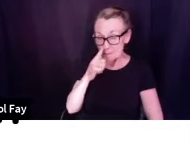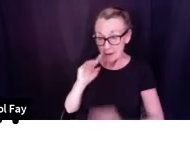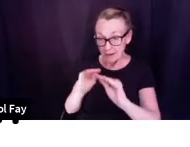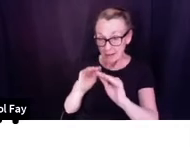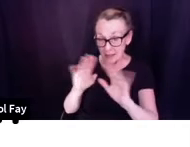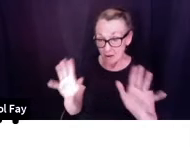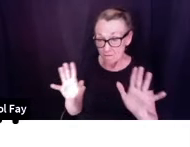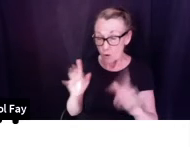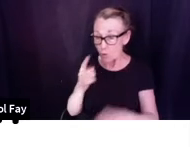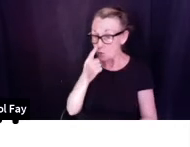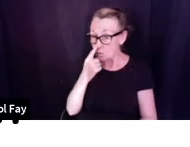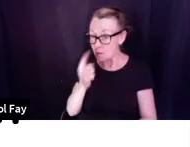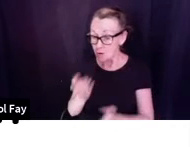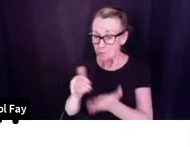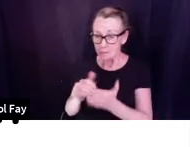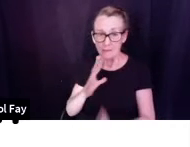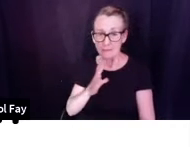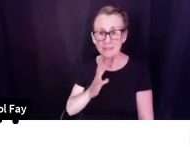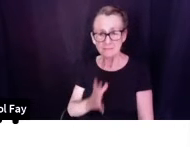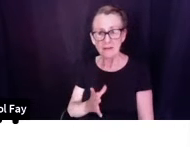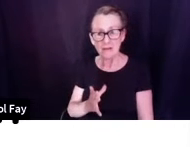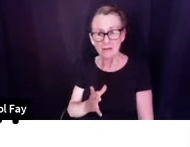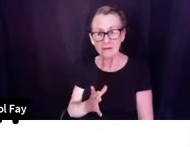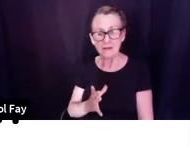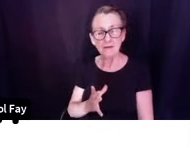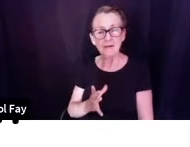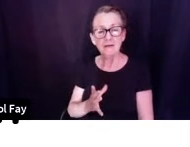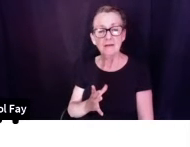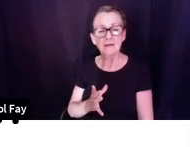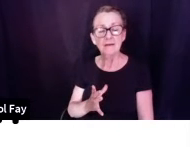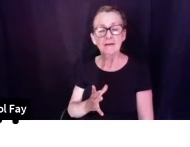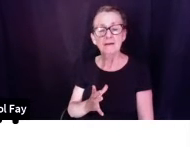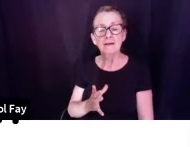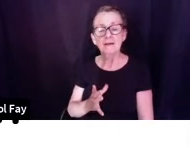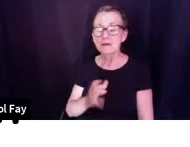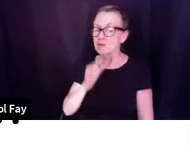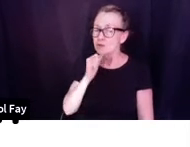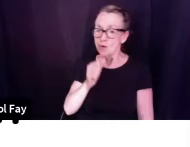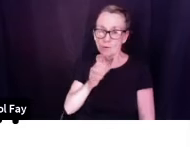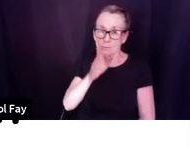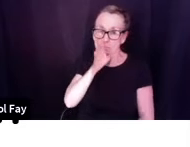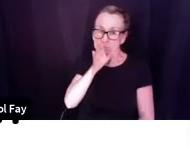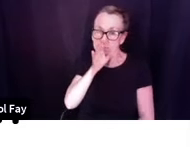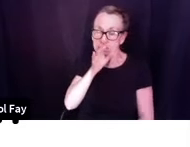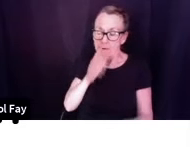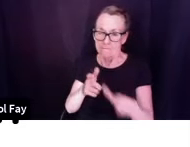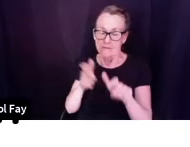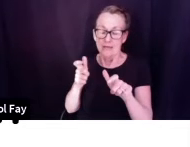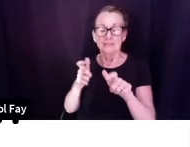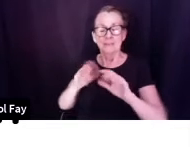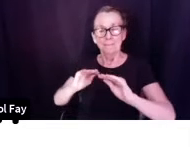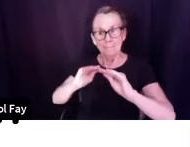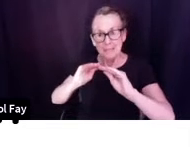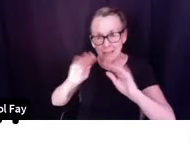be repeated. That's fine. You want to pause. Don't speak too fast. Be clear and